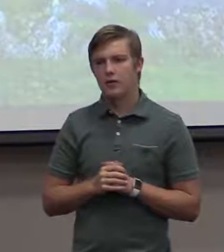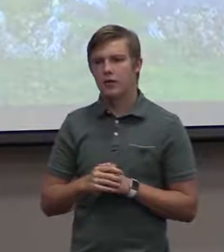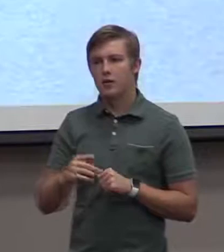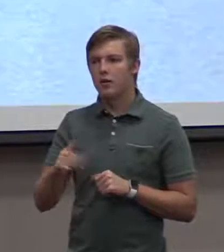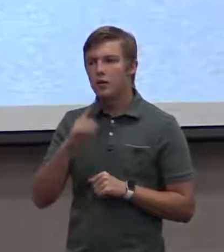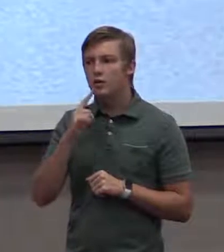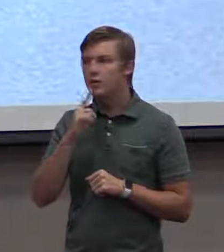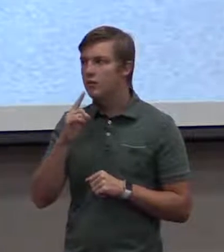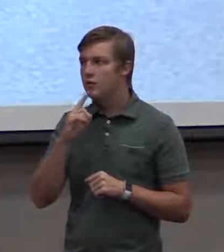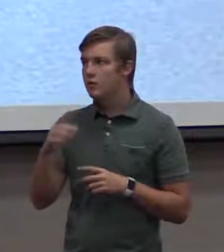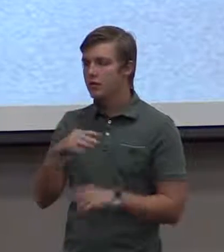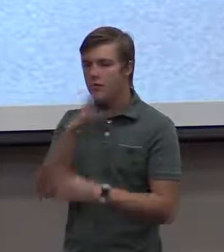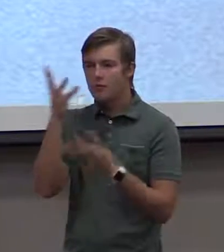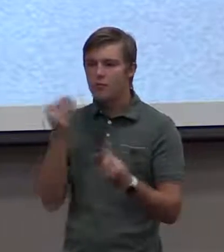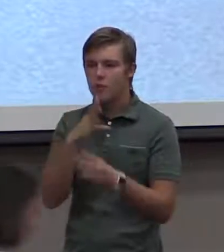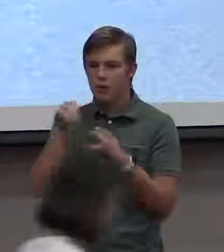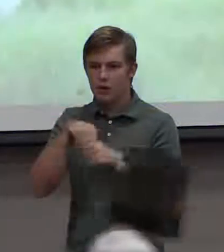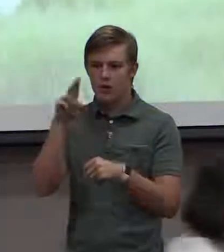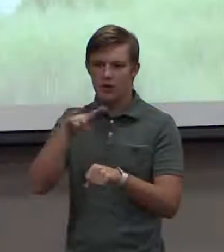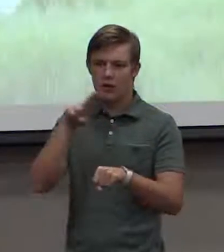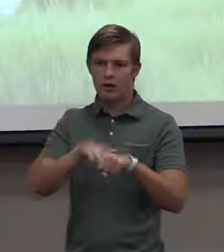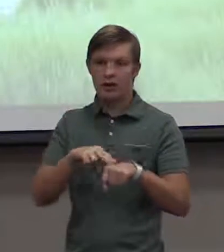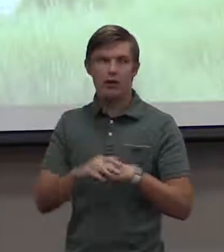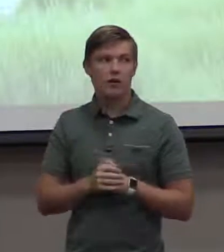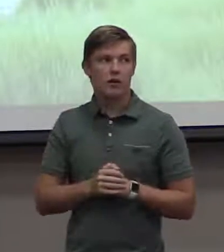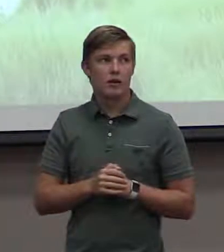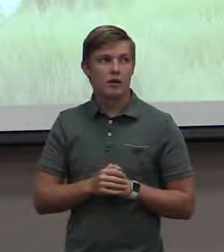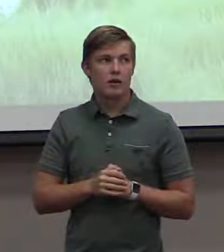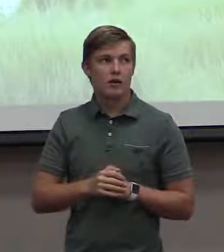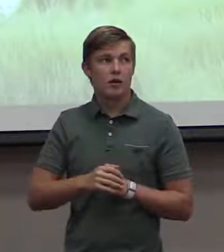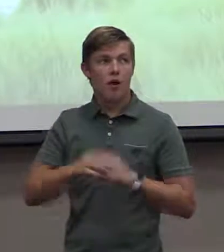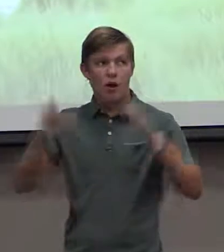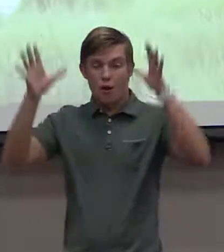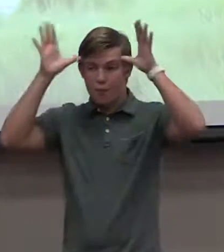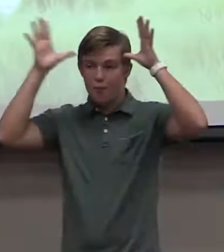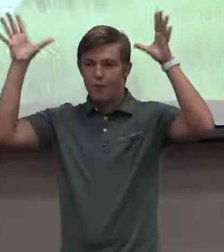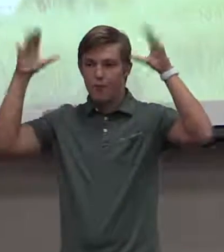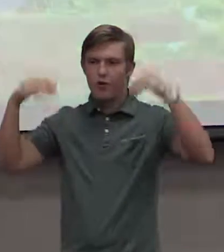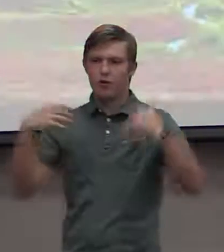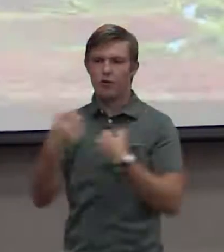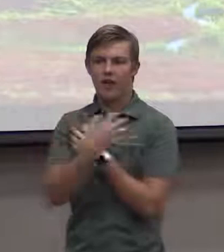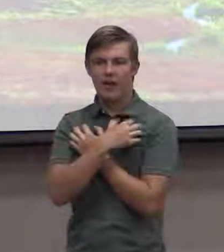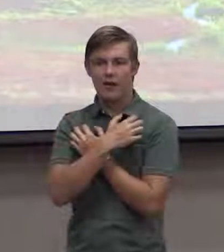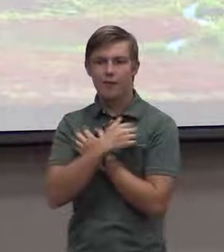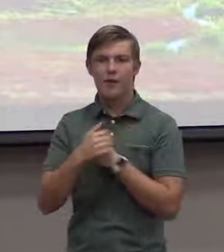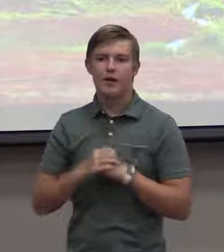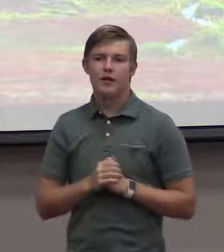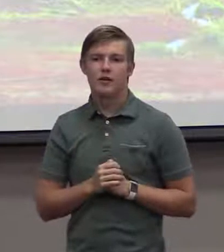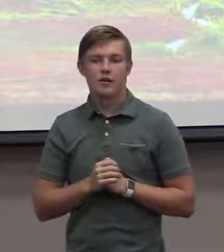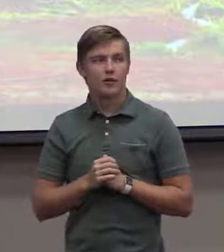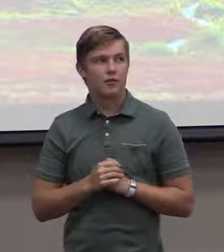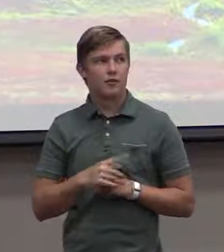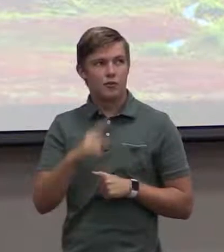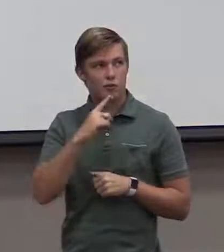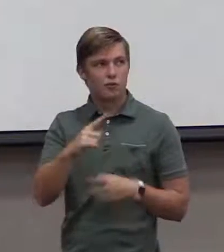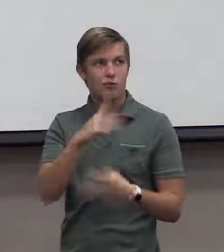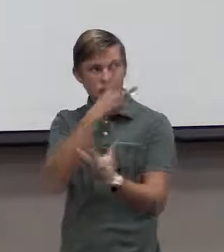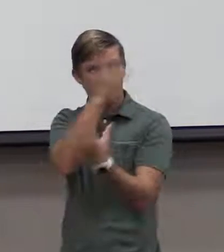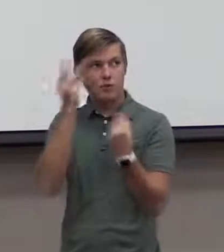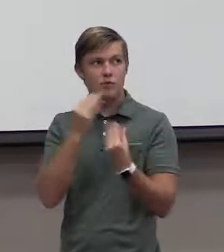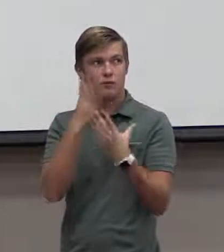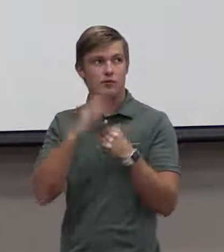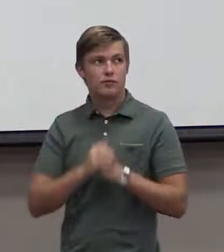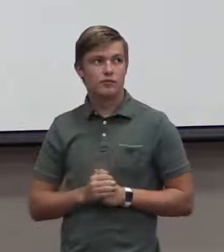unprecedented beauty in nature. Moose and bears, it's just off the charts of anywhere I've ever been.